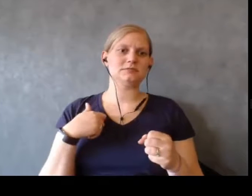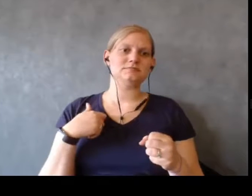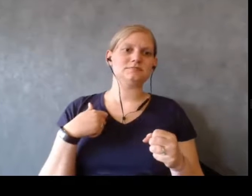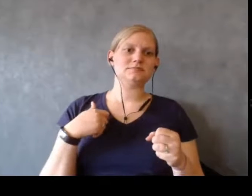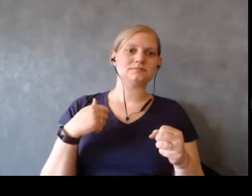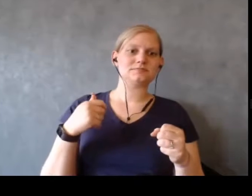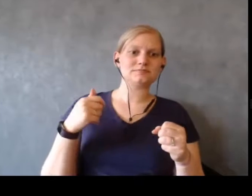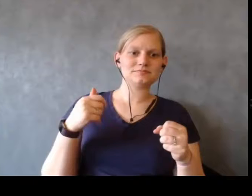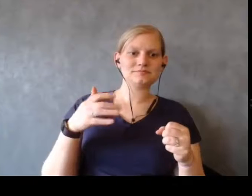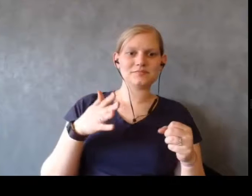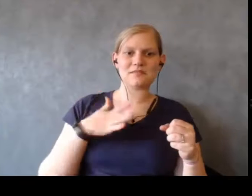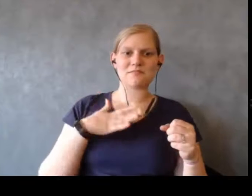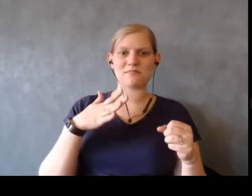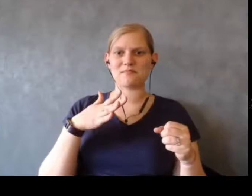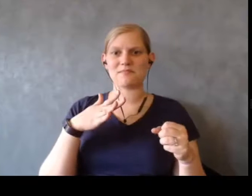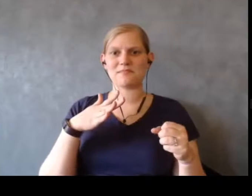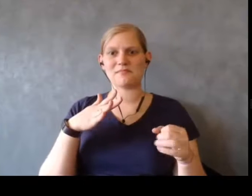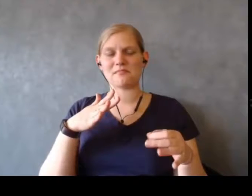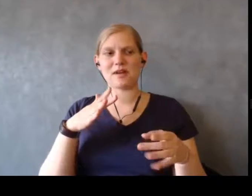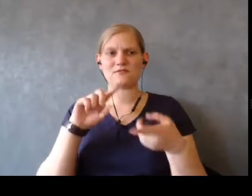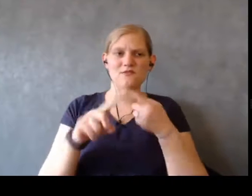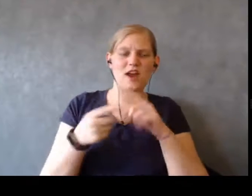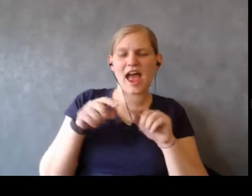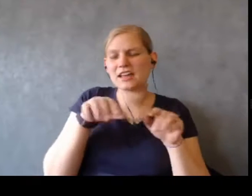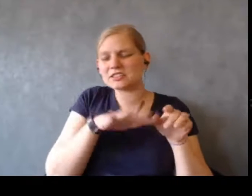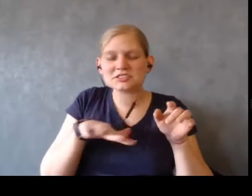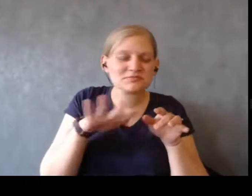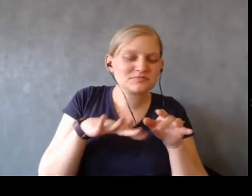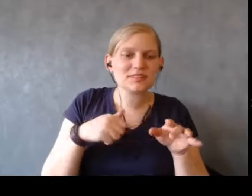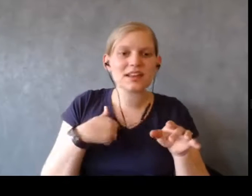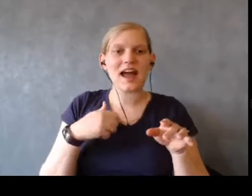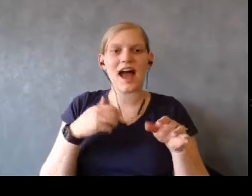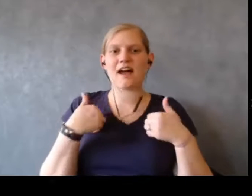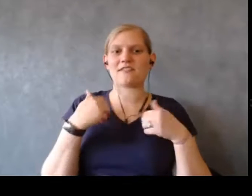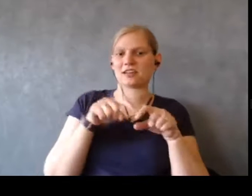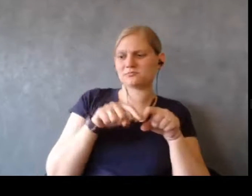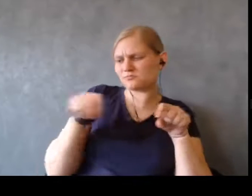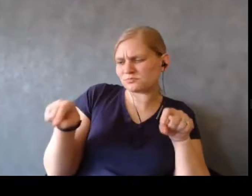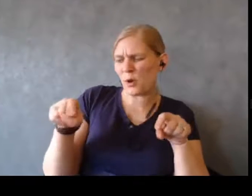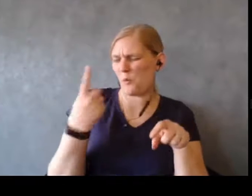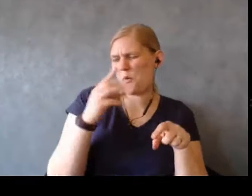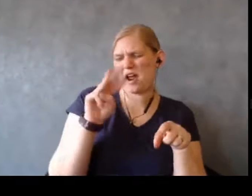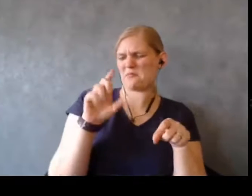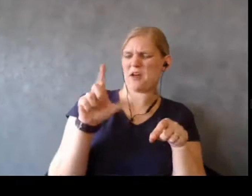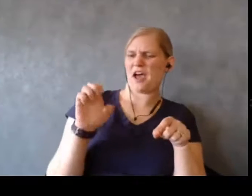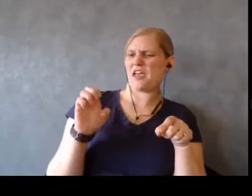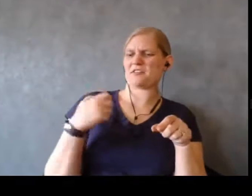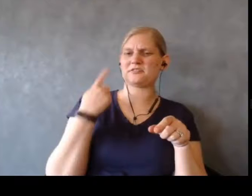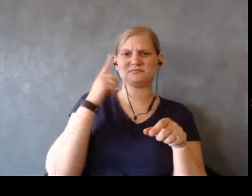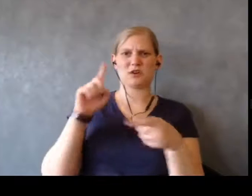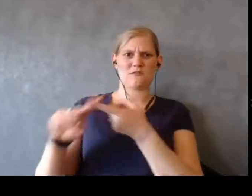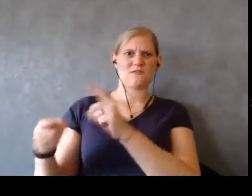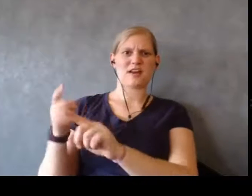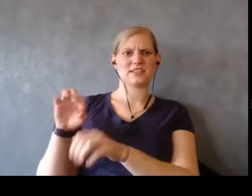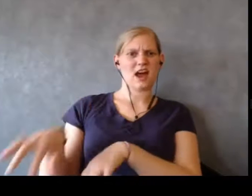house. The farthest I had ever ridden on my bike alone was point B, 1 mile away to a friend's house. But I thought about it for a while,